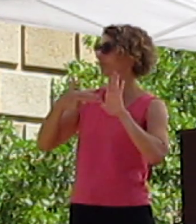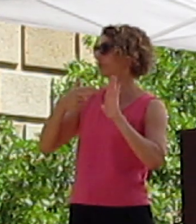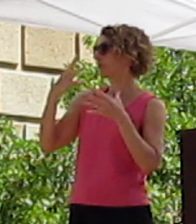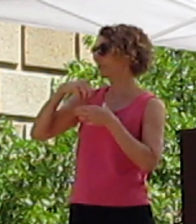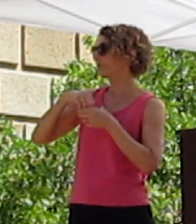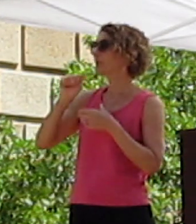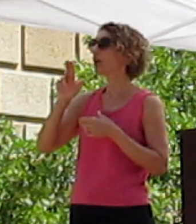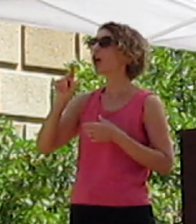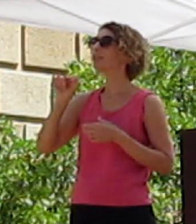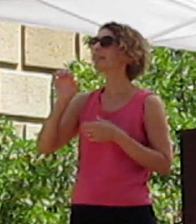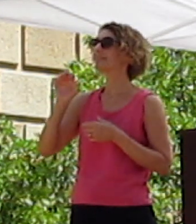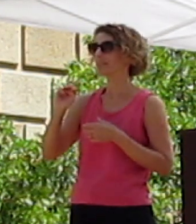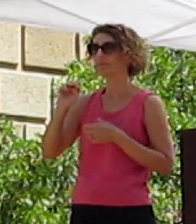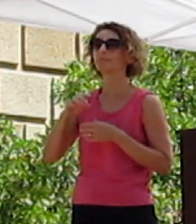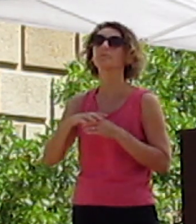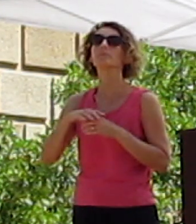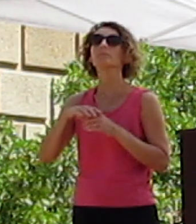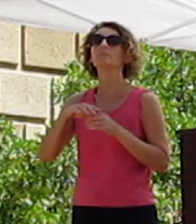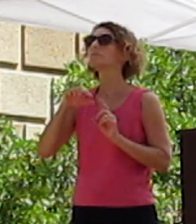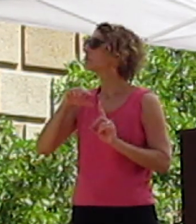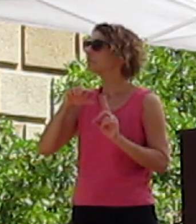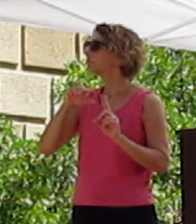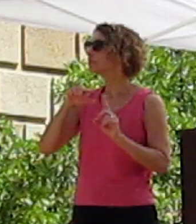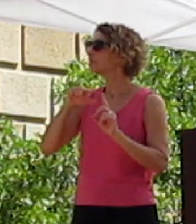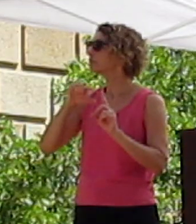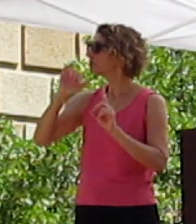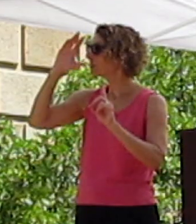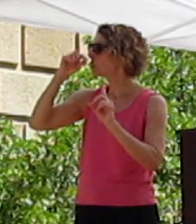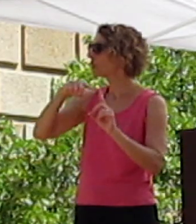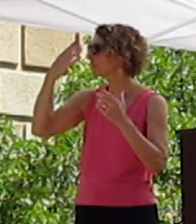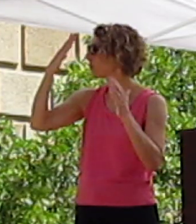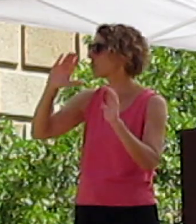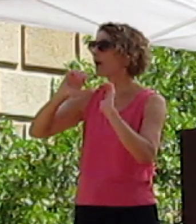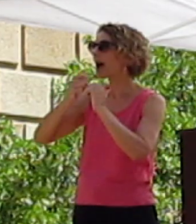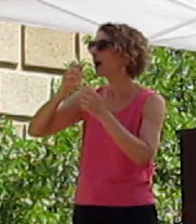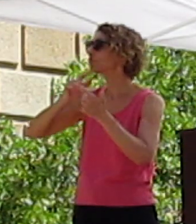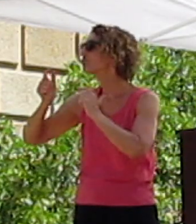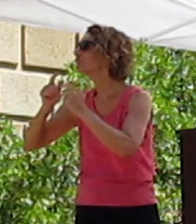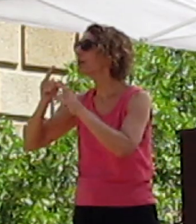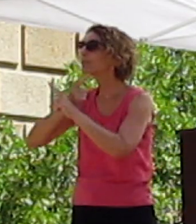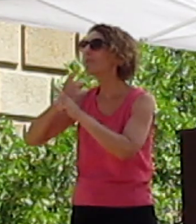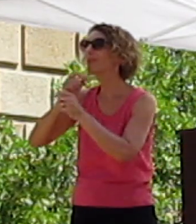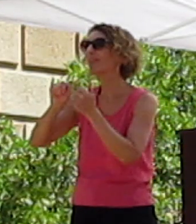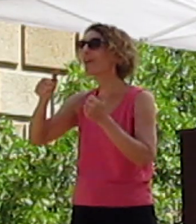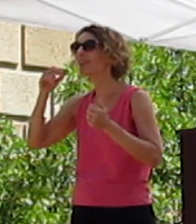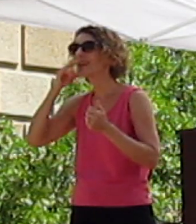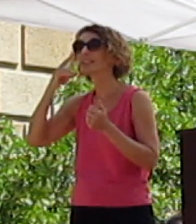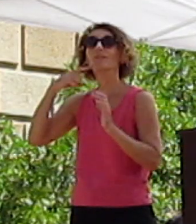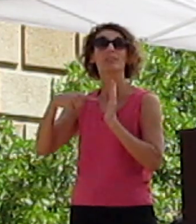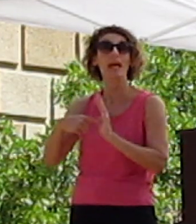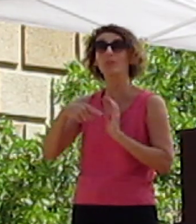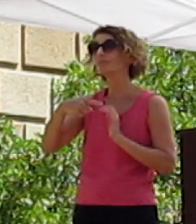autism. Matt does not know how to be socially appropriate. For example, he does not